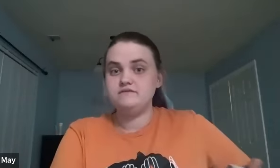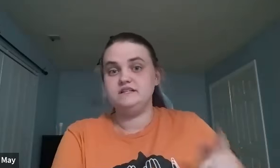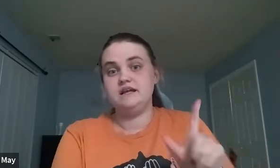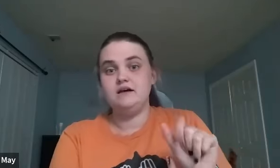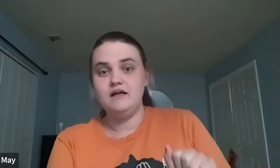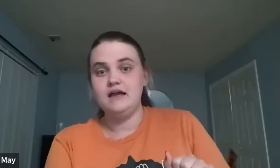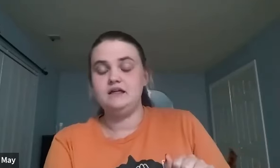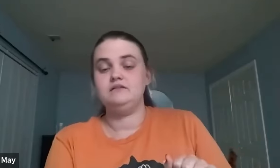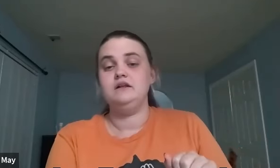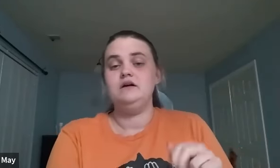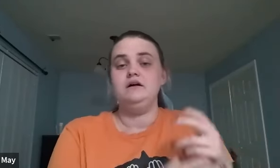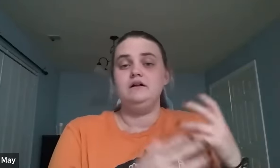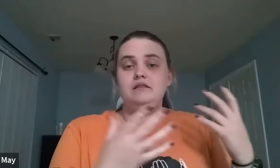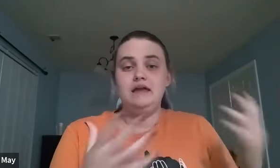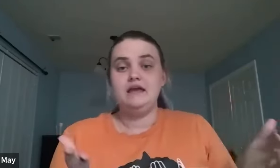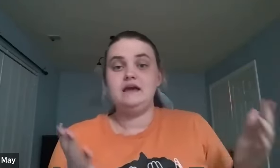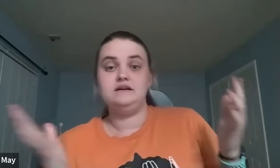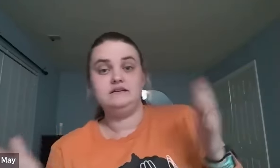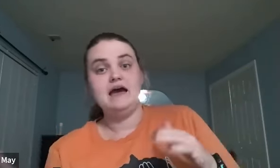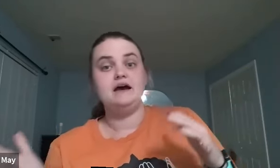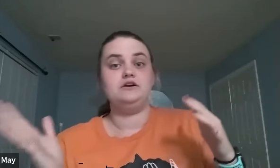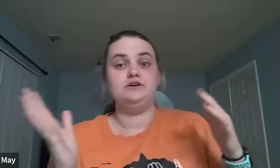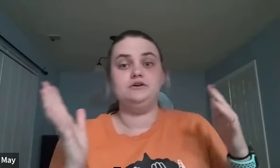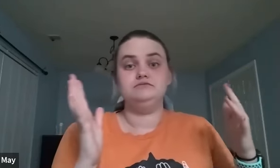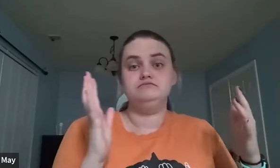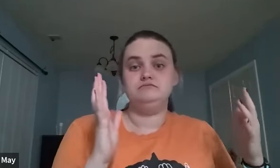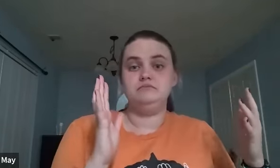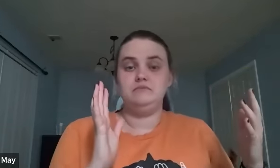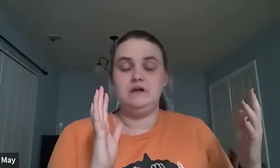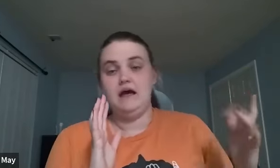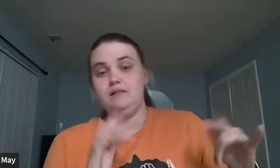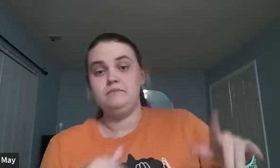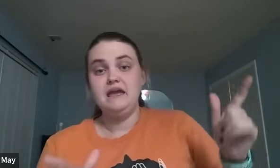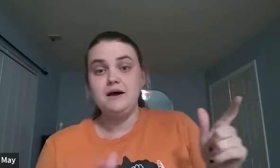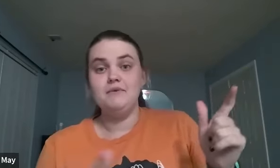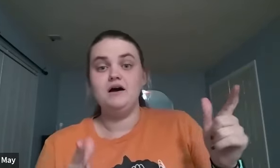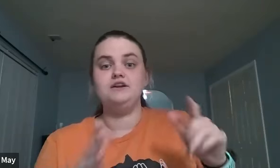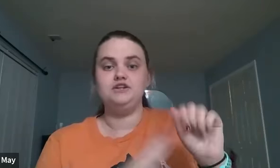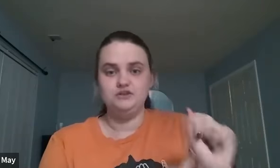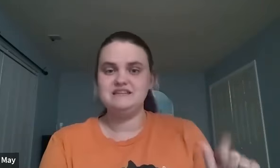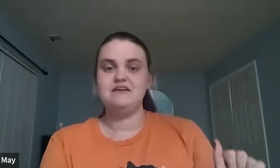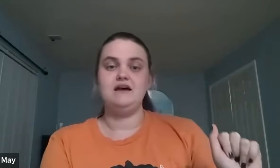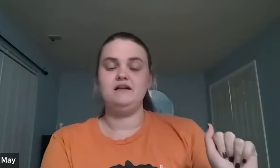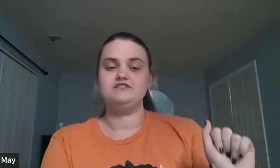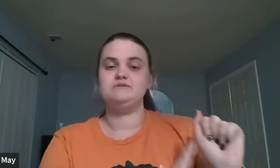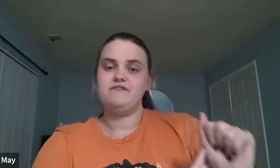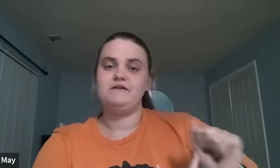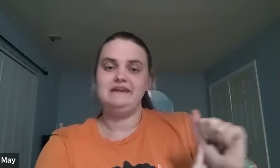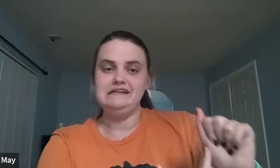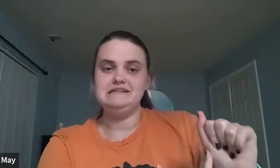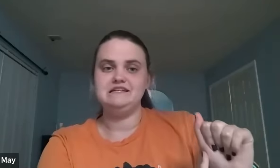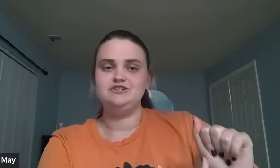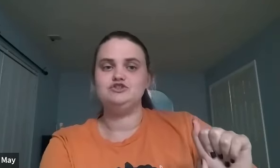often. LA, land, ladder, Alabama, you see that LA. So it's very easy to just